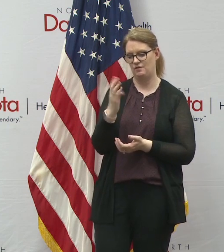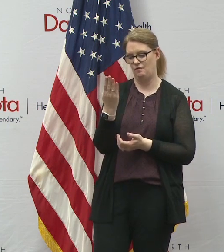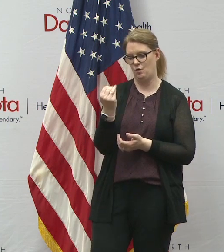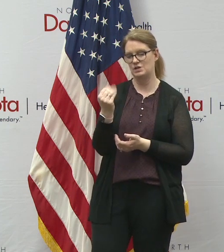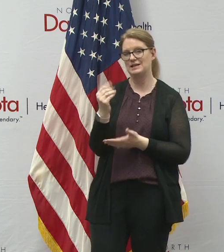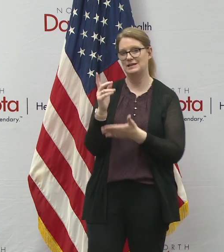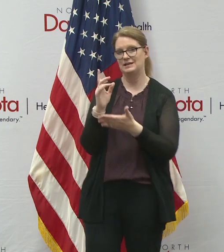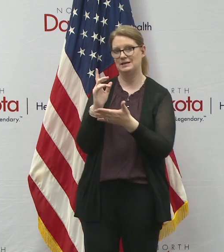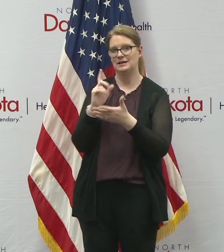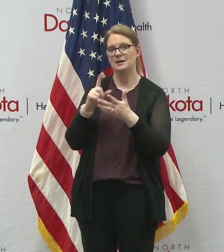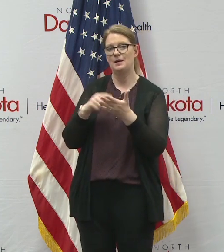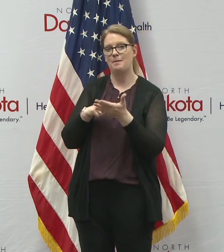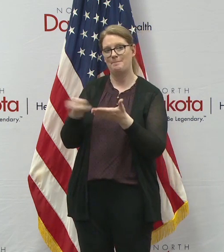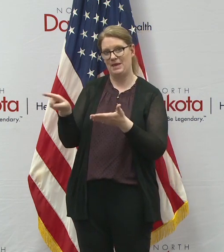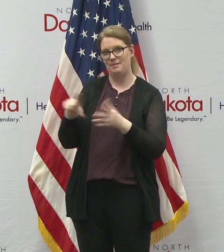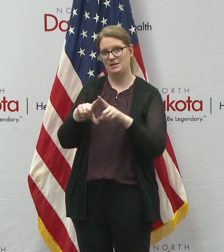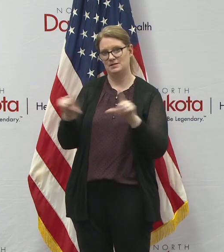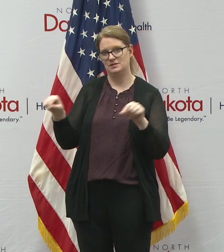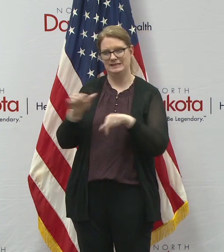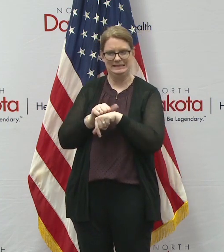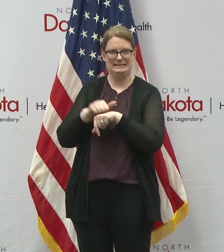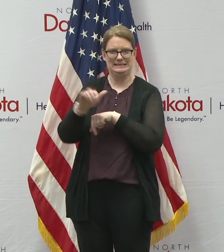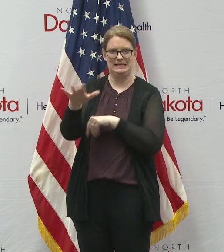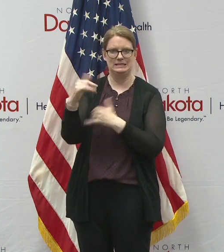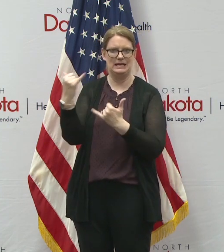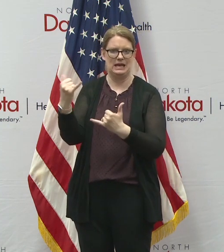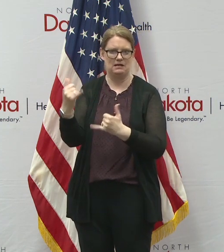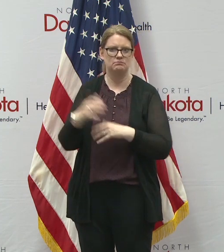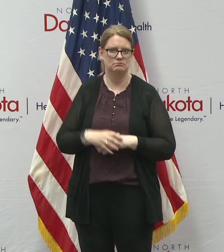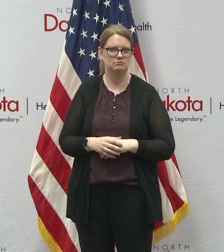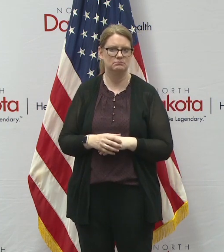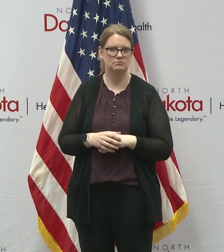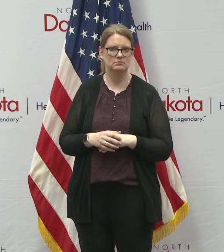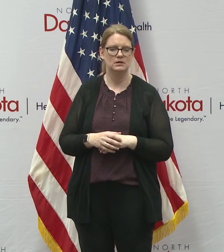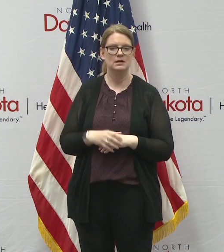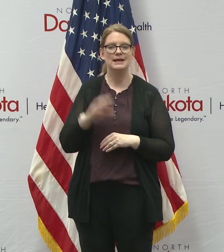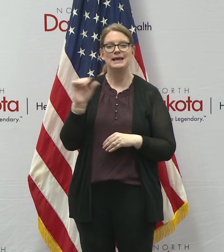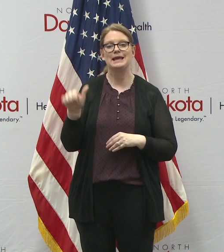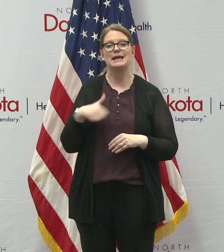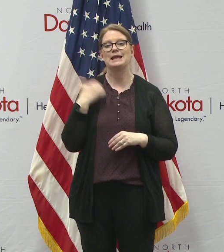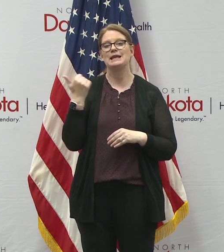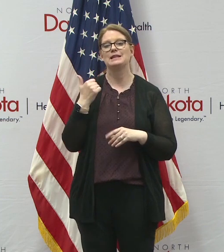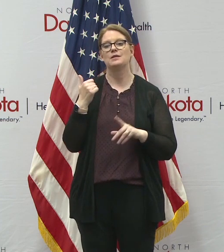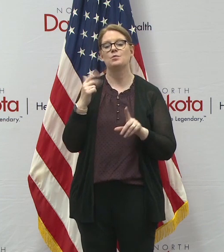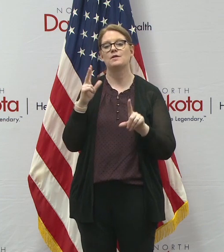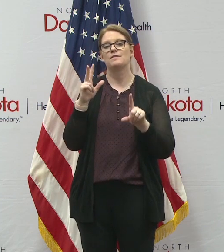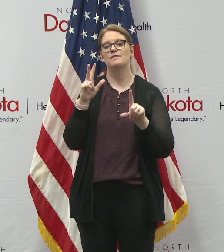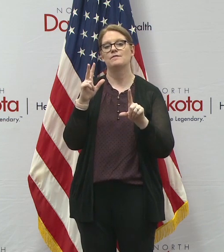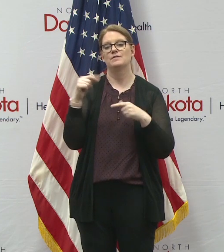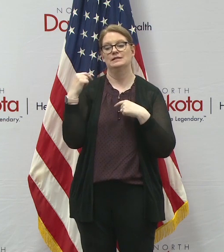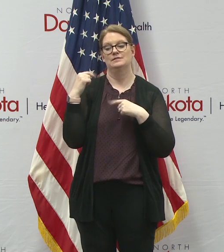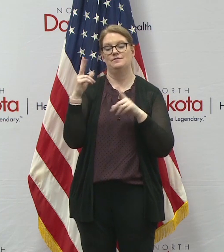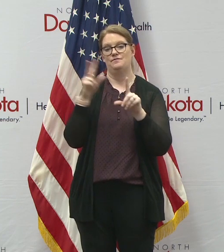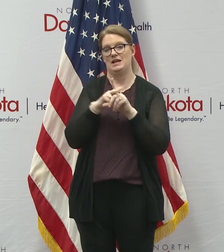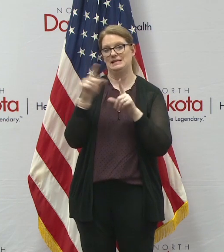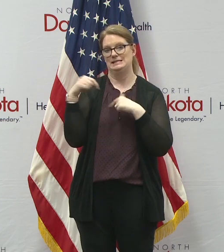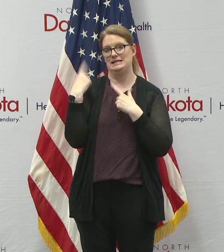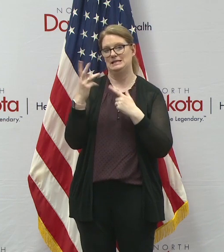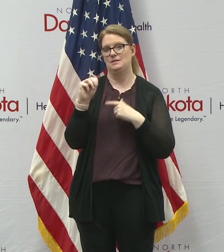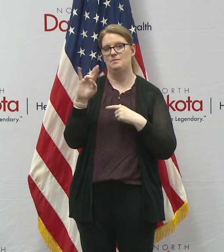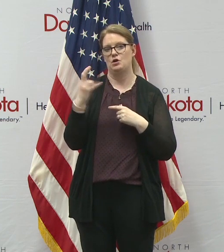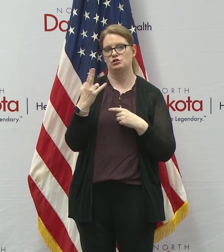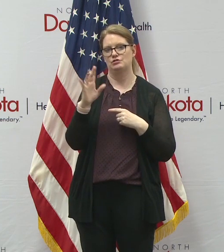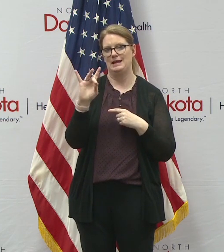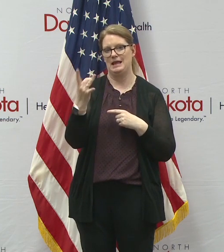12,914 weekly benefit payments went out today, and any of those that were filed since March 8th were